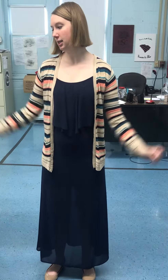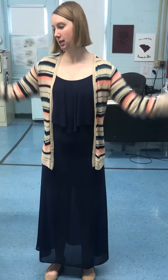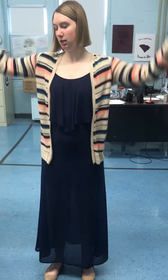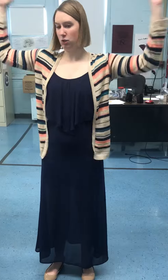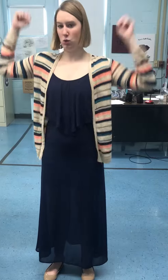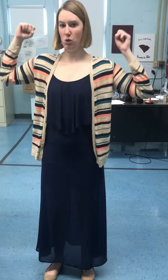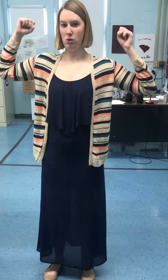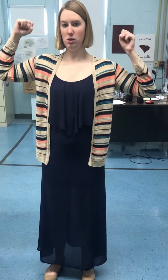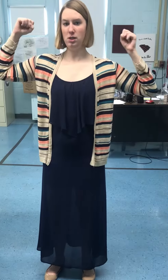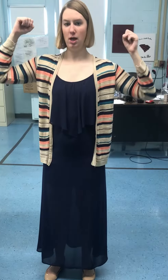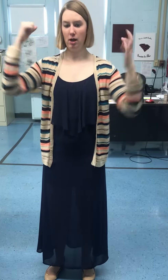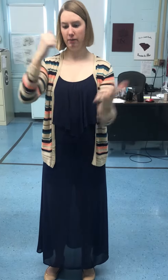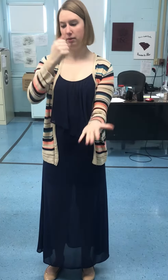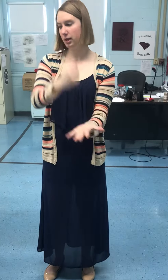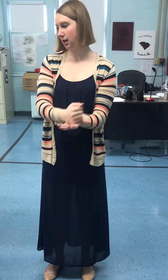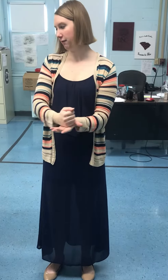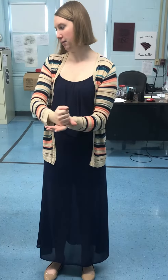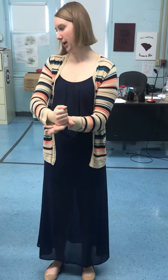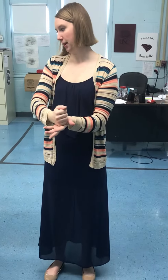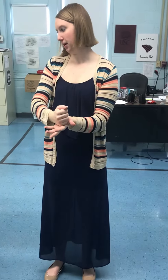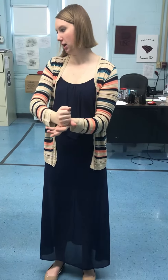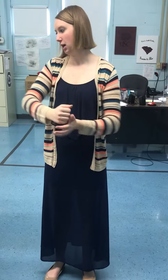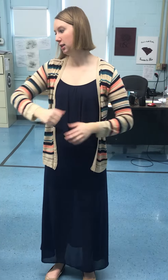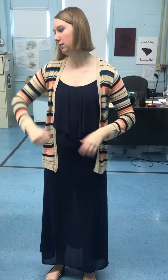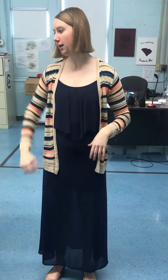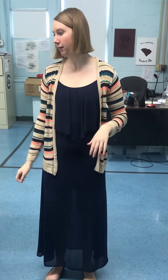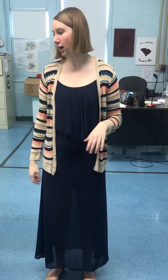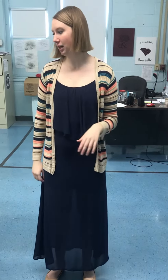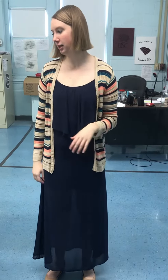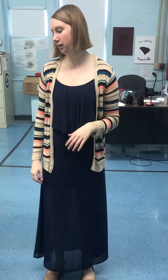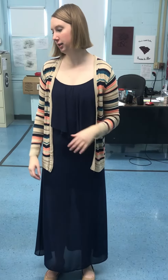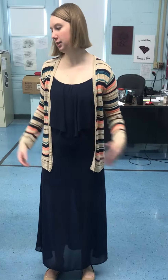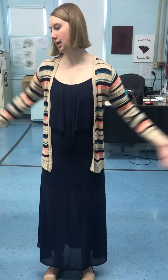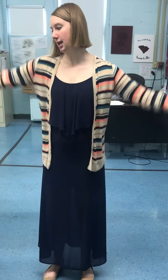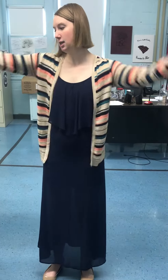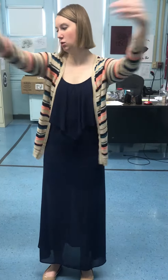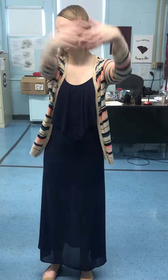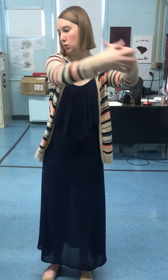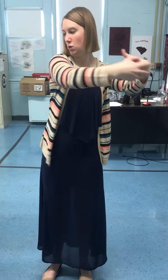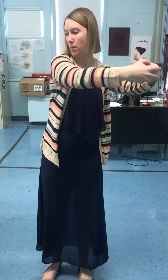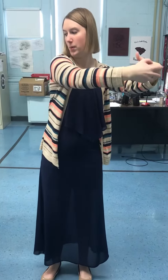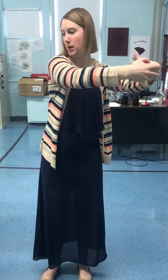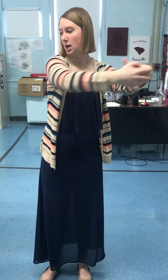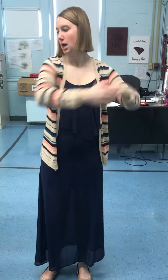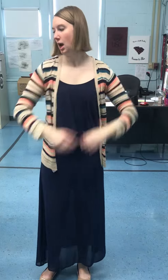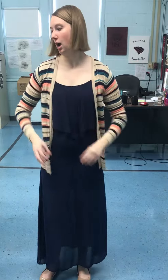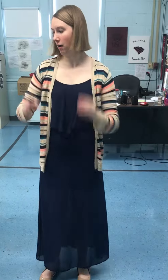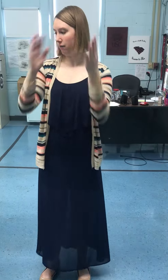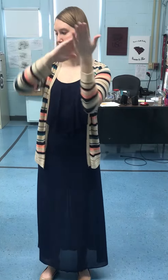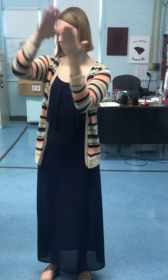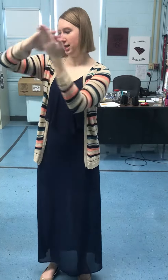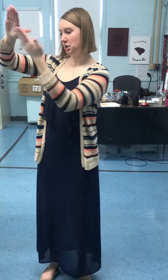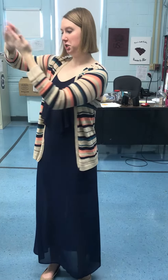control of the government. Then we have oligarchy, a group of rich